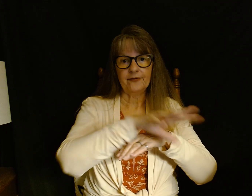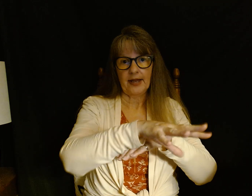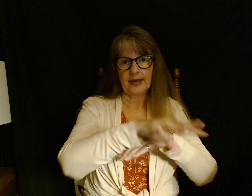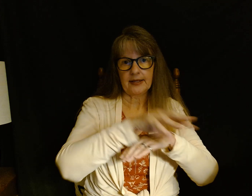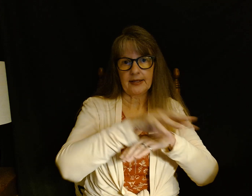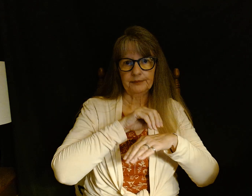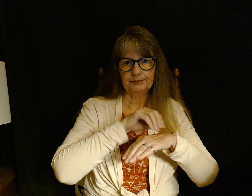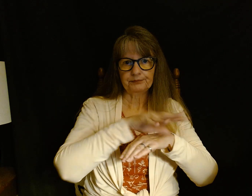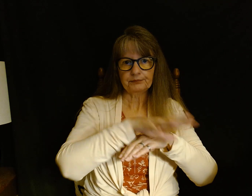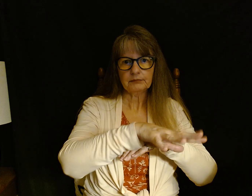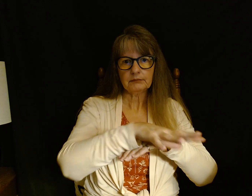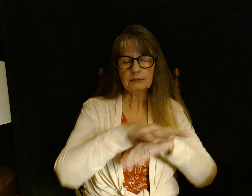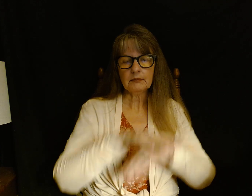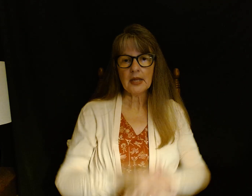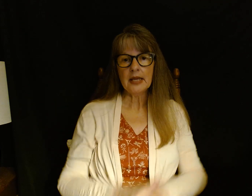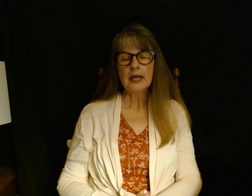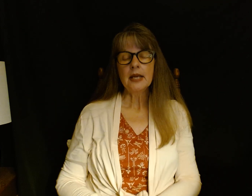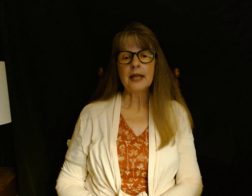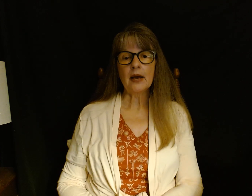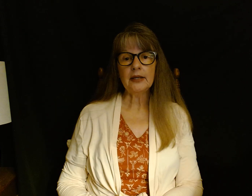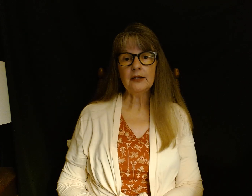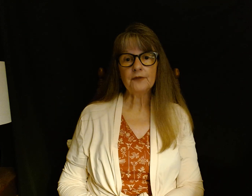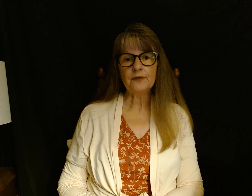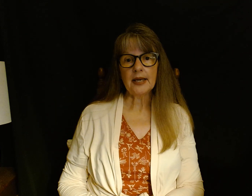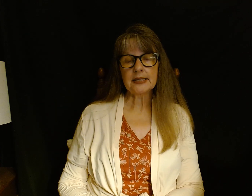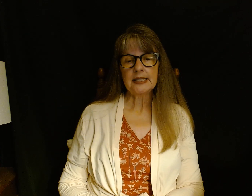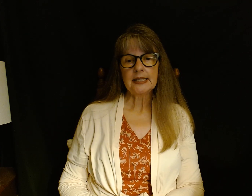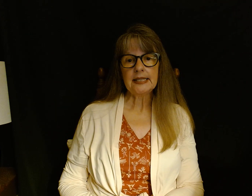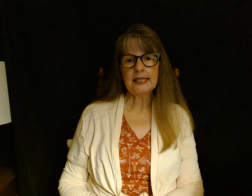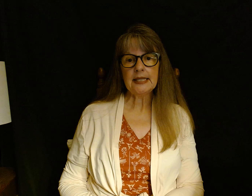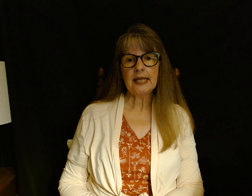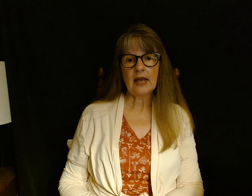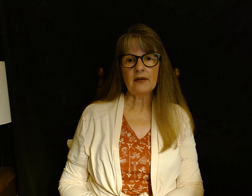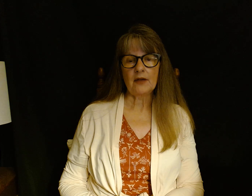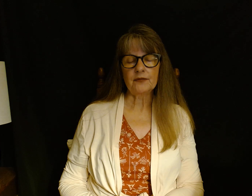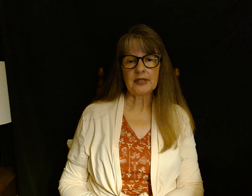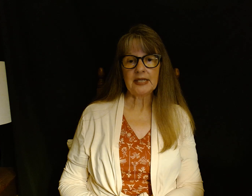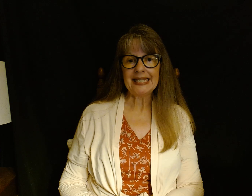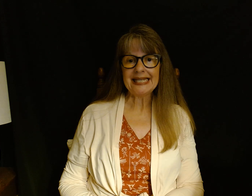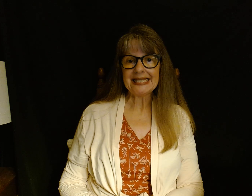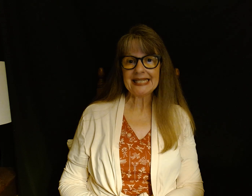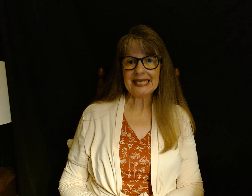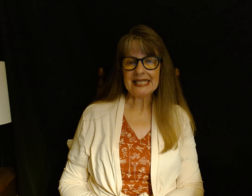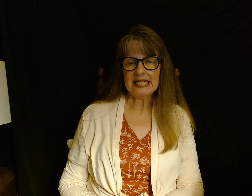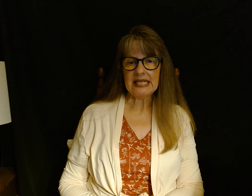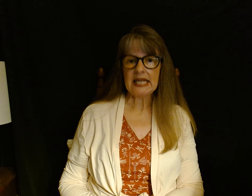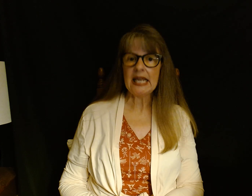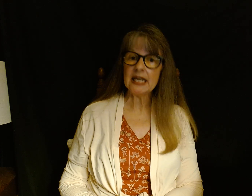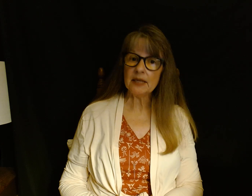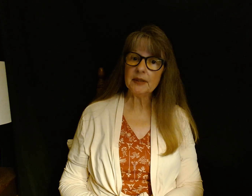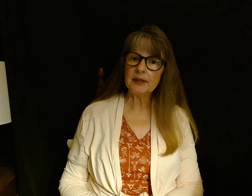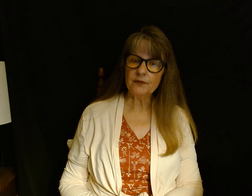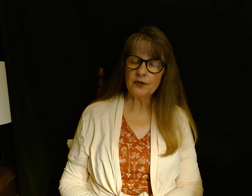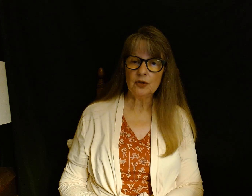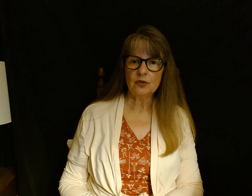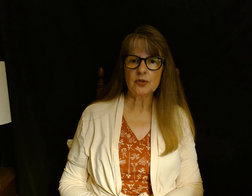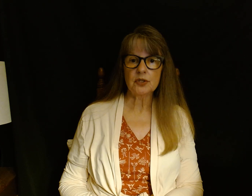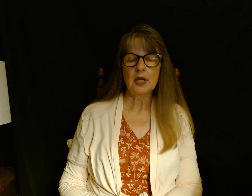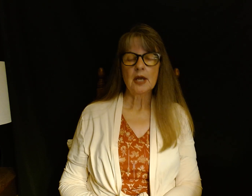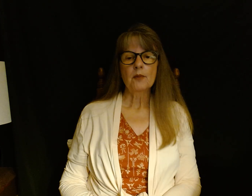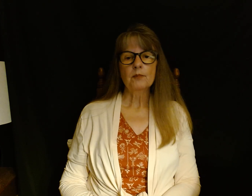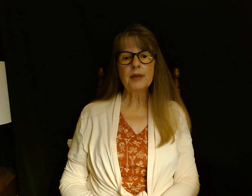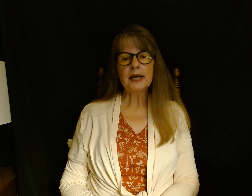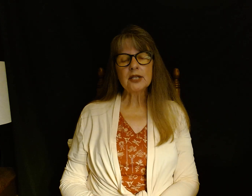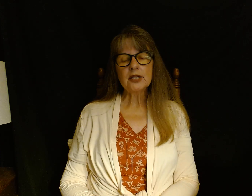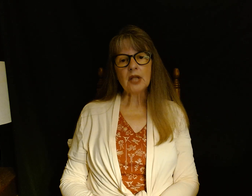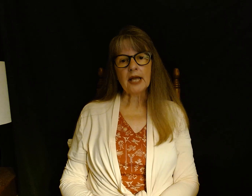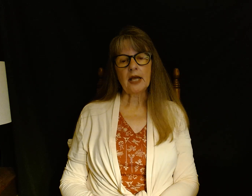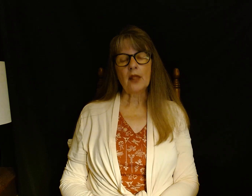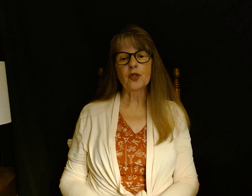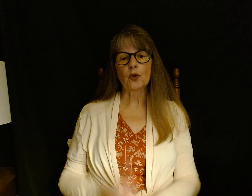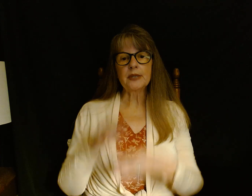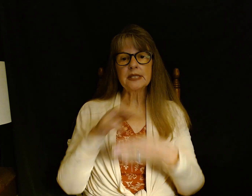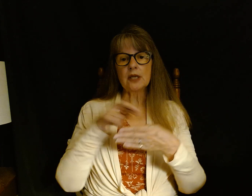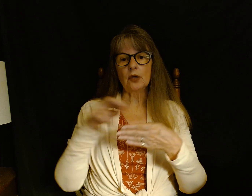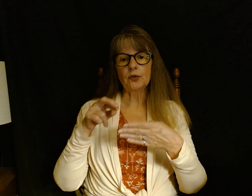Affect. Now, effect, E-F-F-E-C-T, it can be confused, but it's like the result